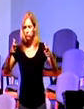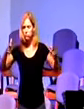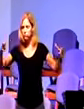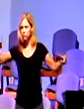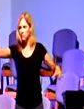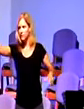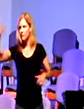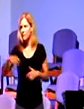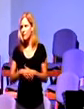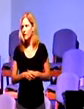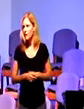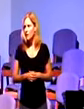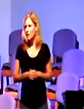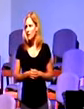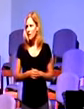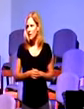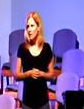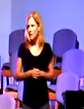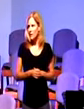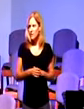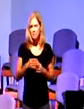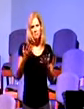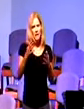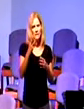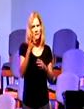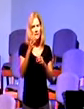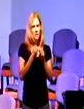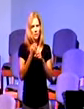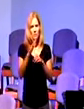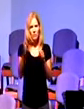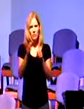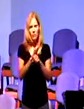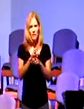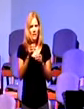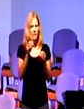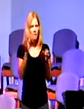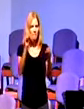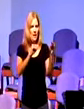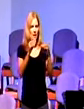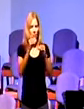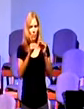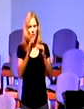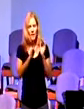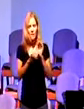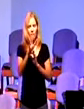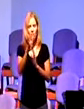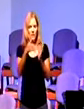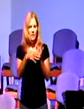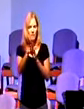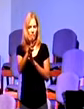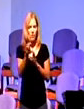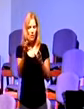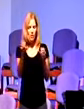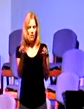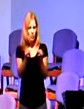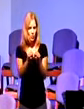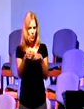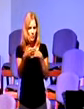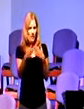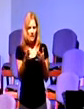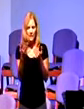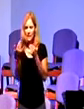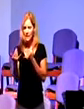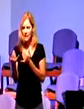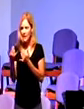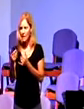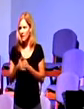amazing. So in the last 6 years altogether, we have packed over 4,400 shoeboxes, and